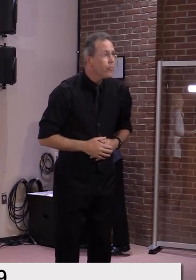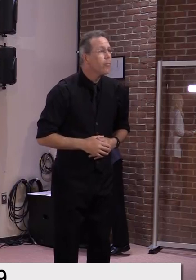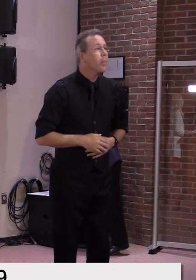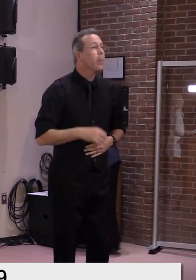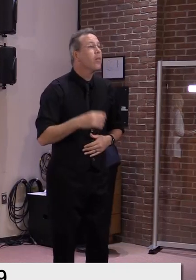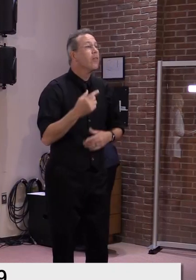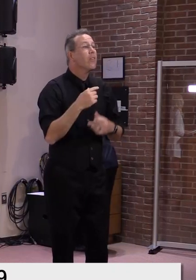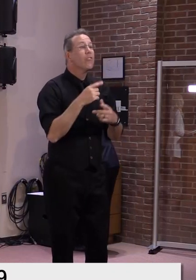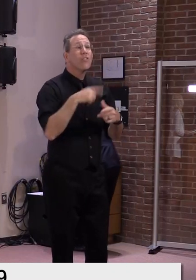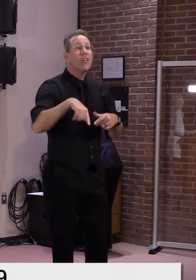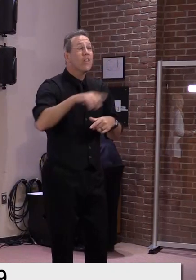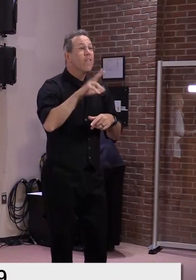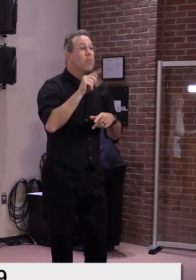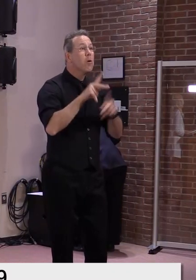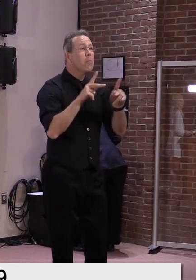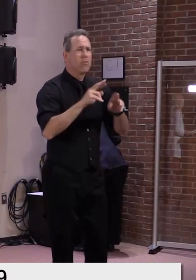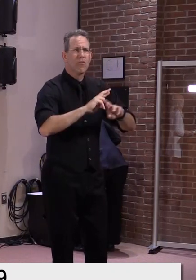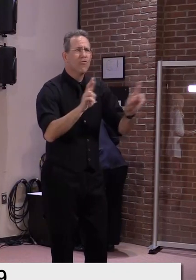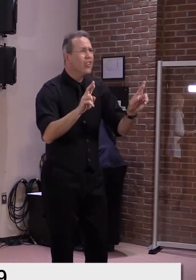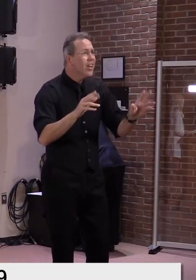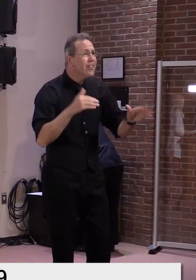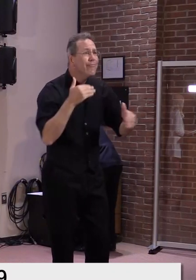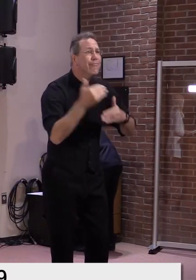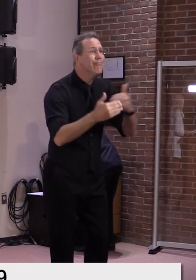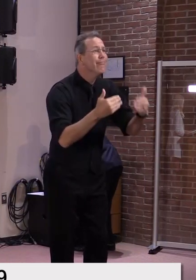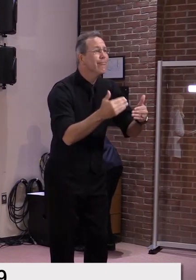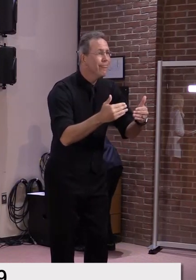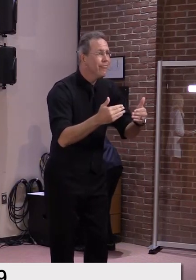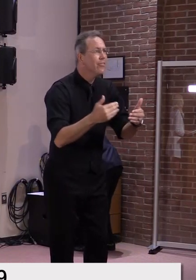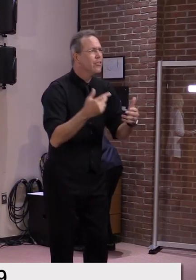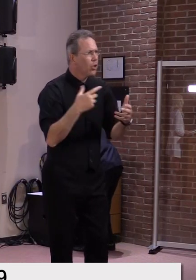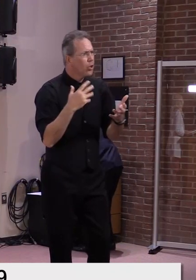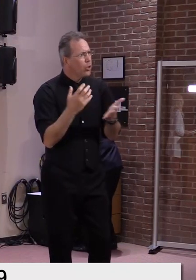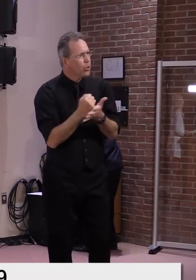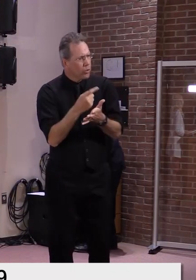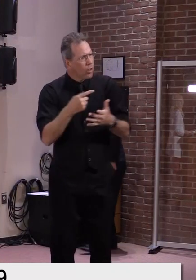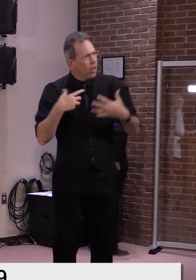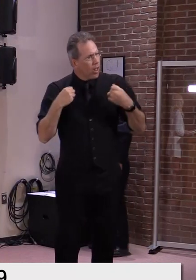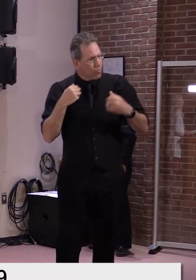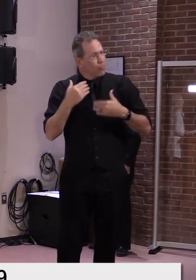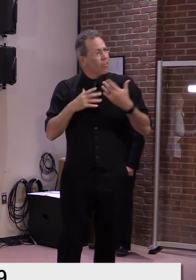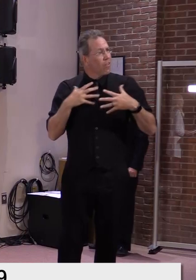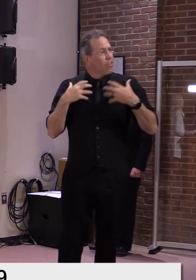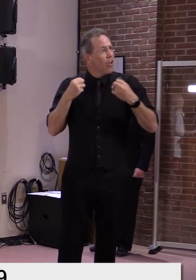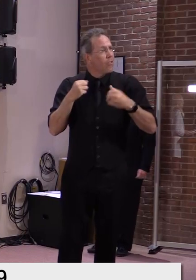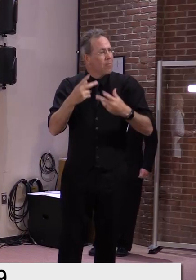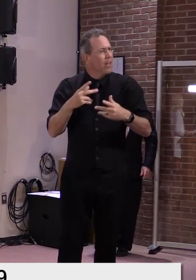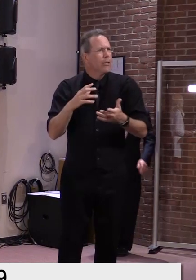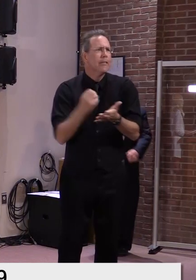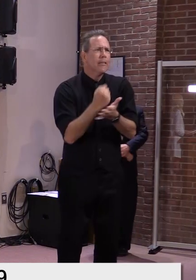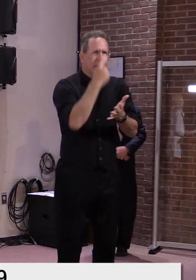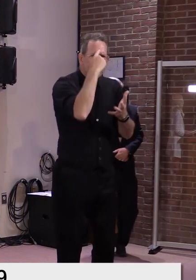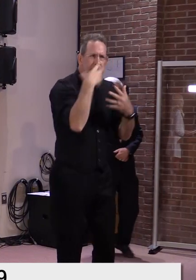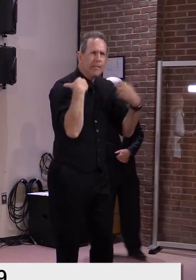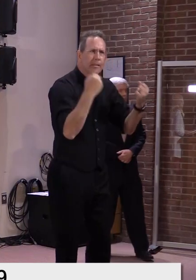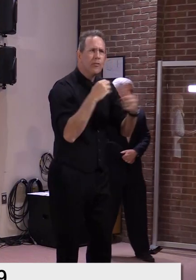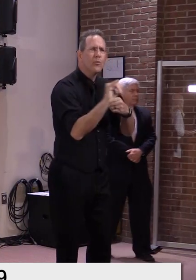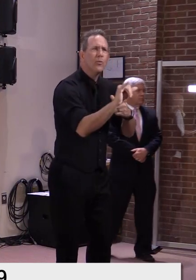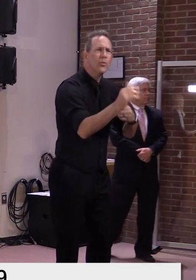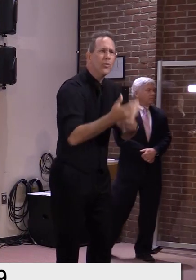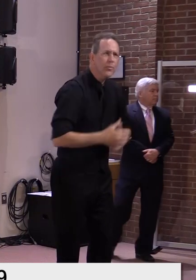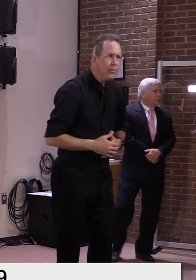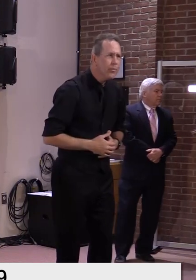those needs and to leverage the strengths and assets that we have as a state, whether that is our prestigious ranking as number one